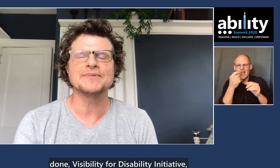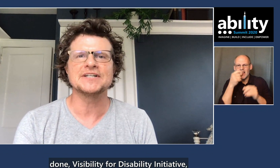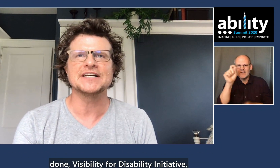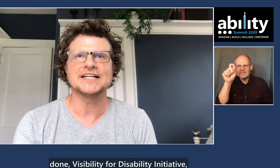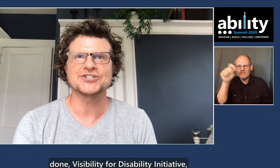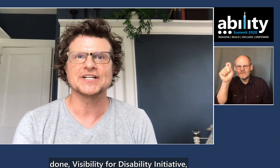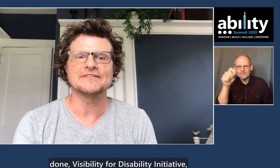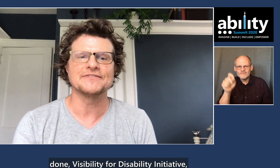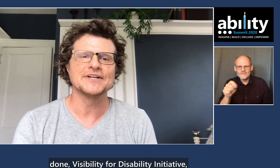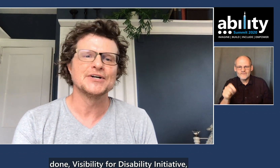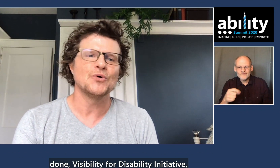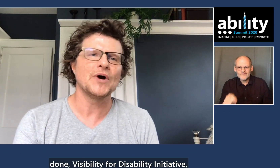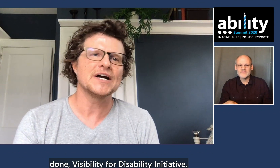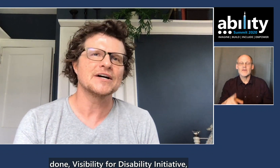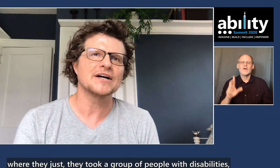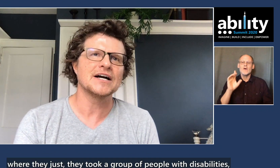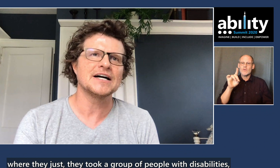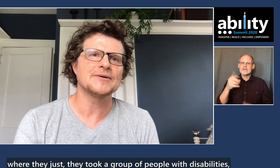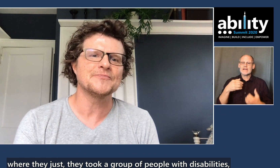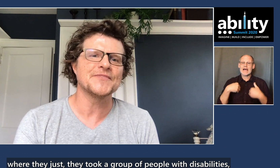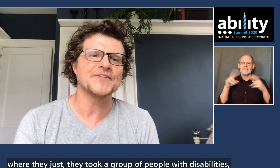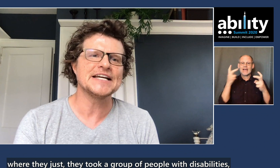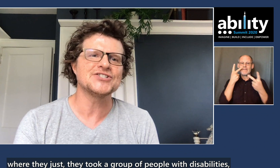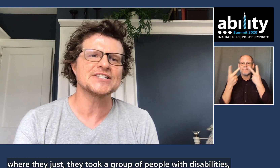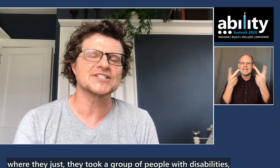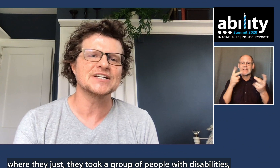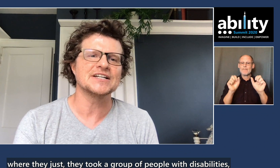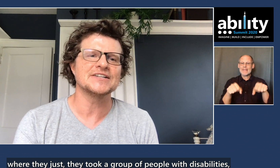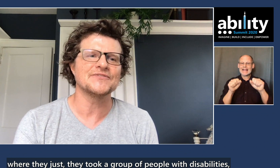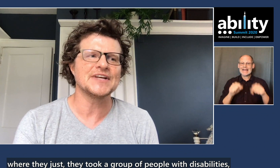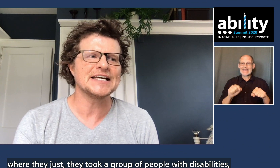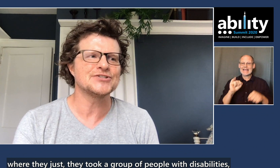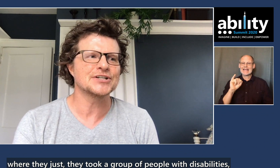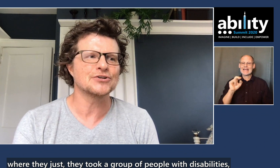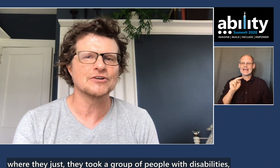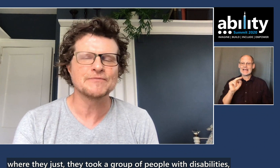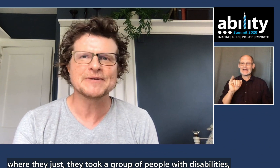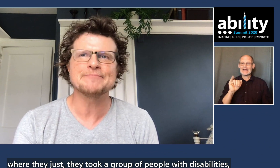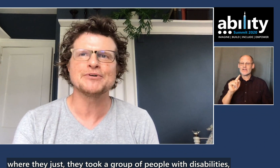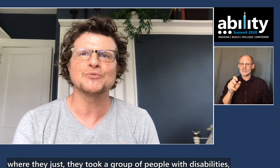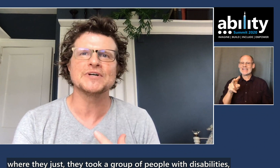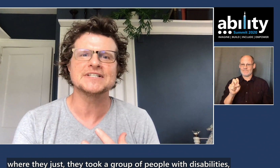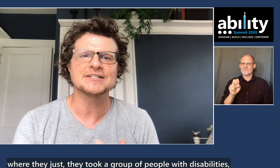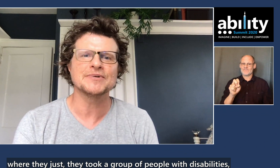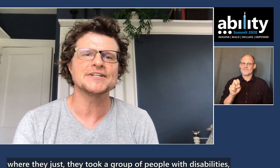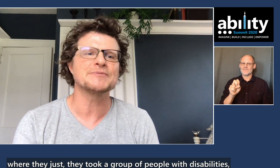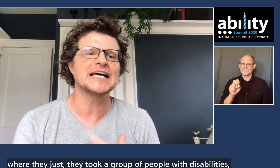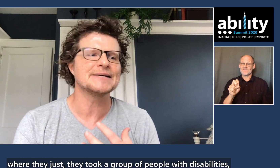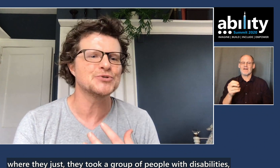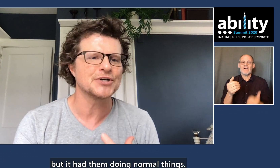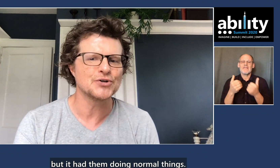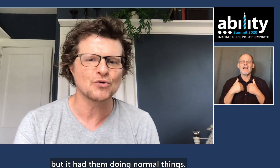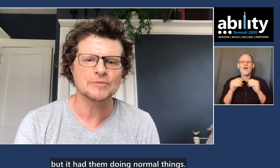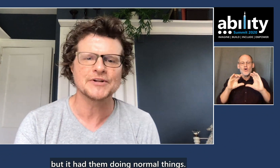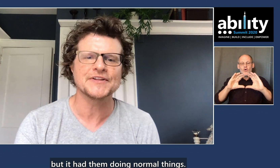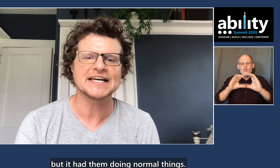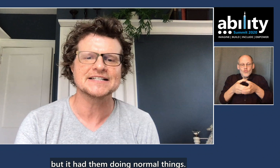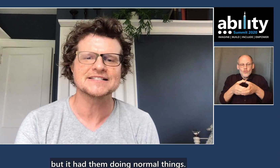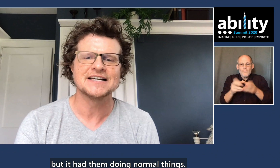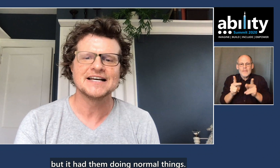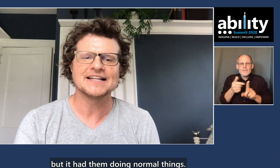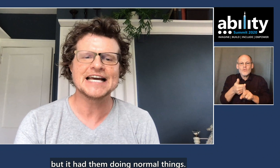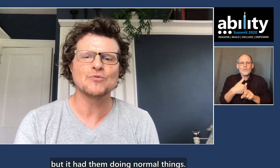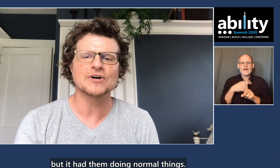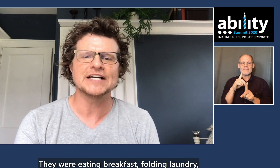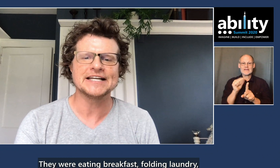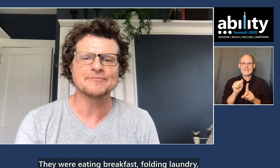for Disability Initiative, where they took a group of people with disabilities, but had them doing normal